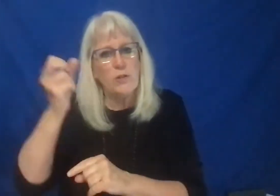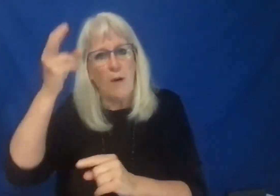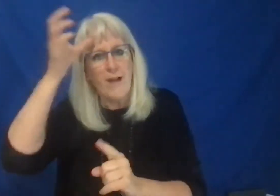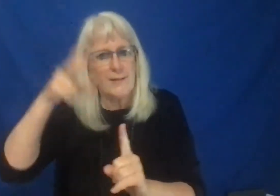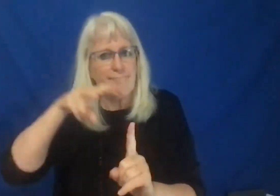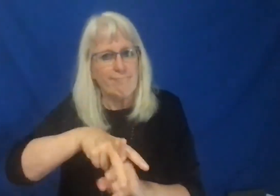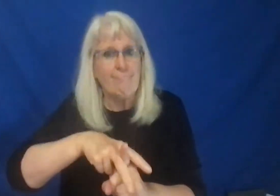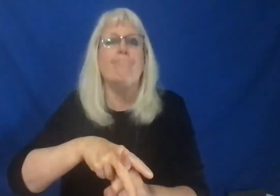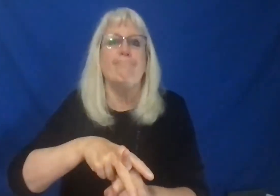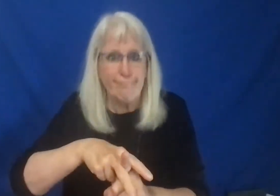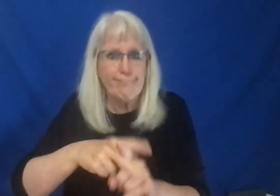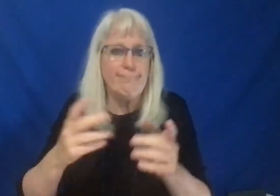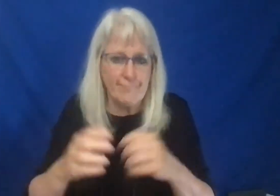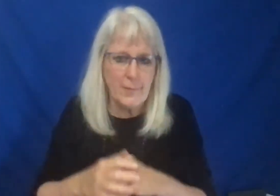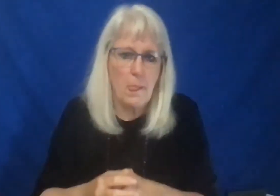where the relationship rubs on me a little bit.